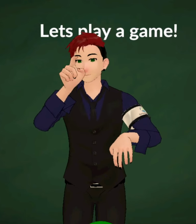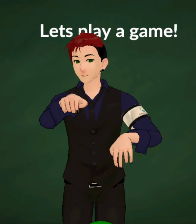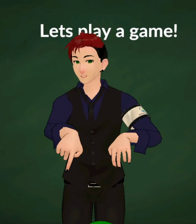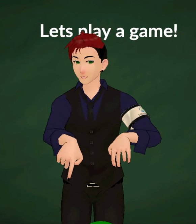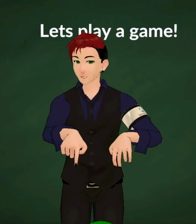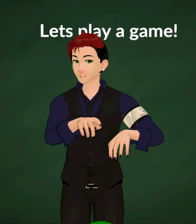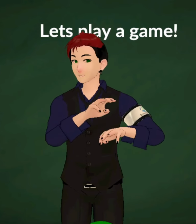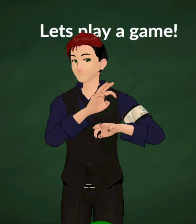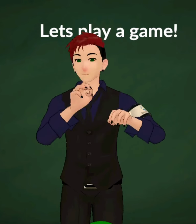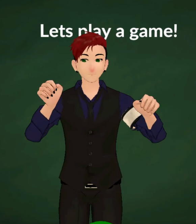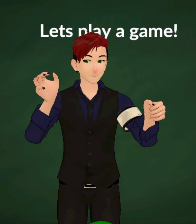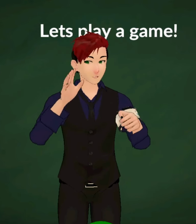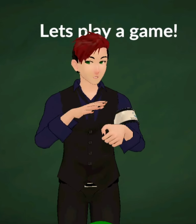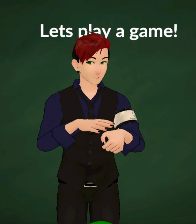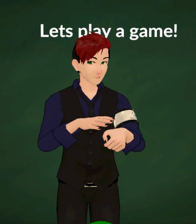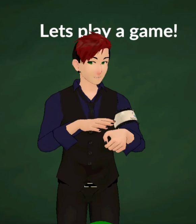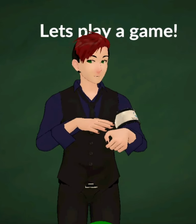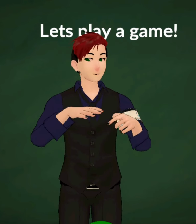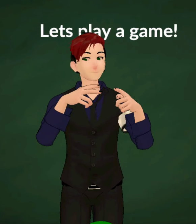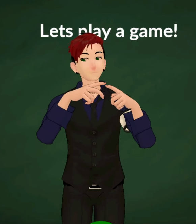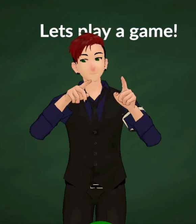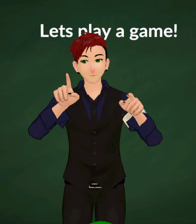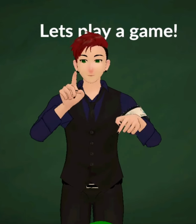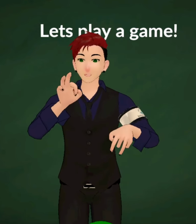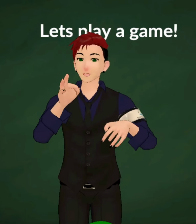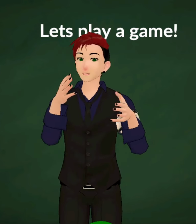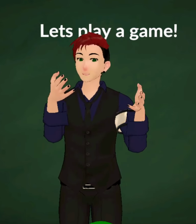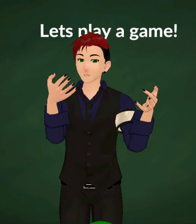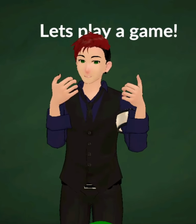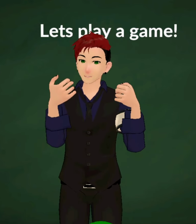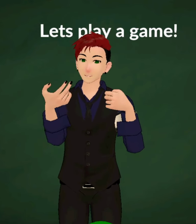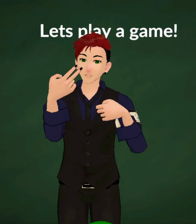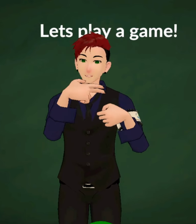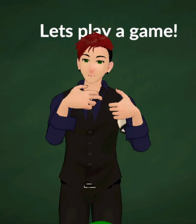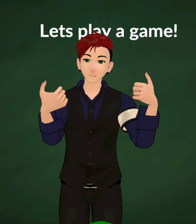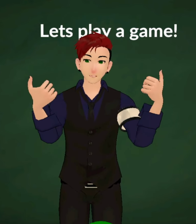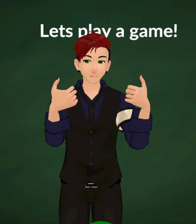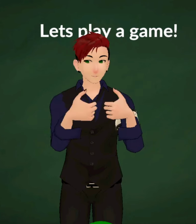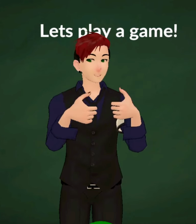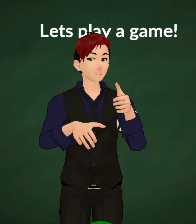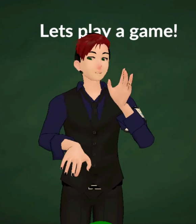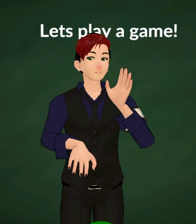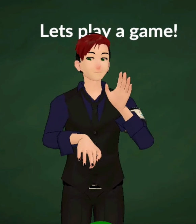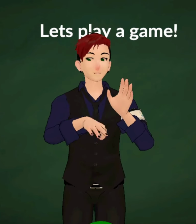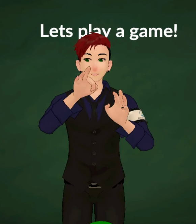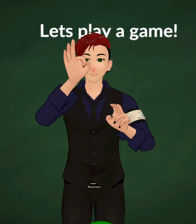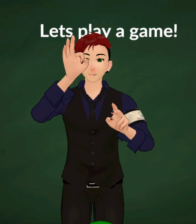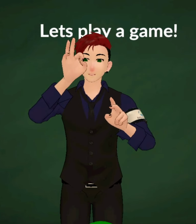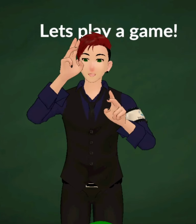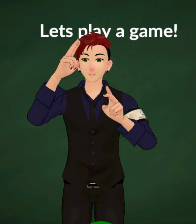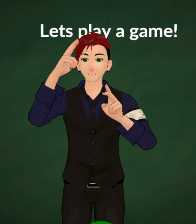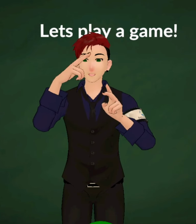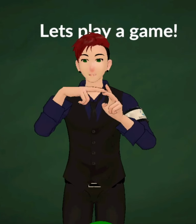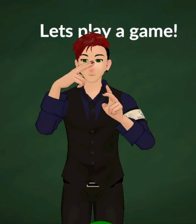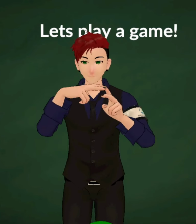you don't have to. No pressure. But if you would like to participate in the game, you need to find yourself a